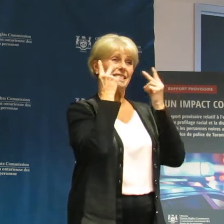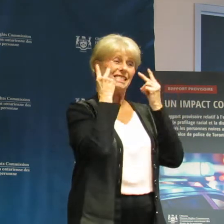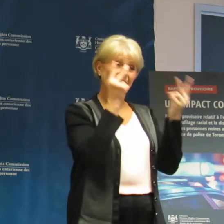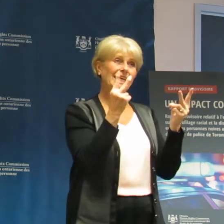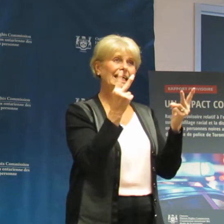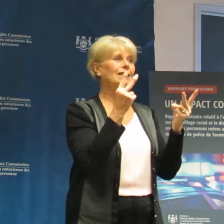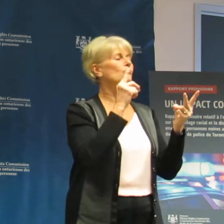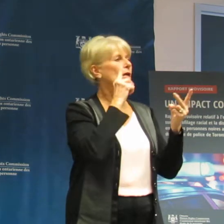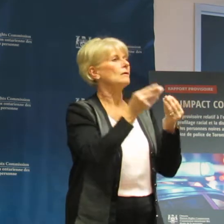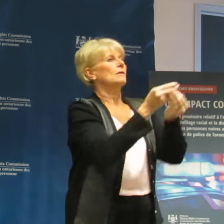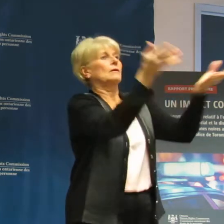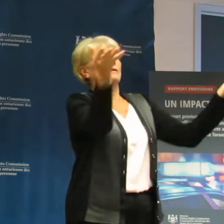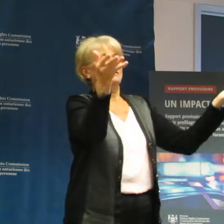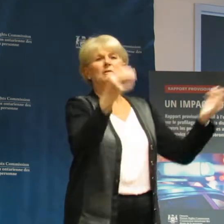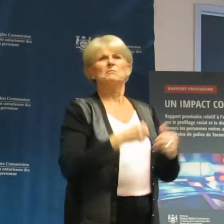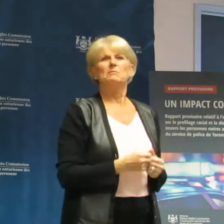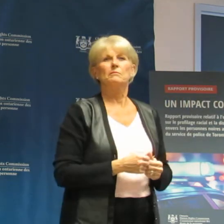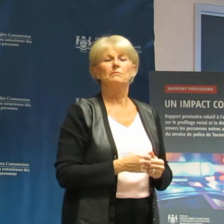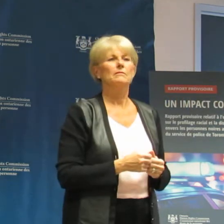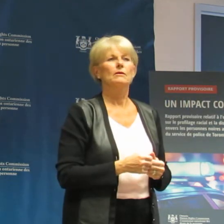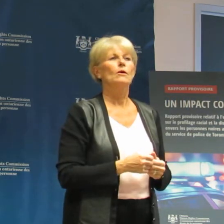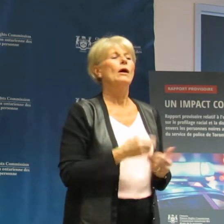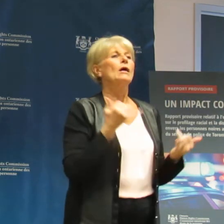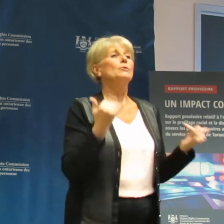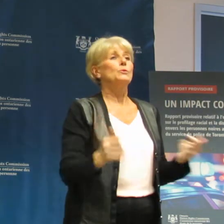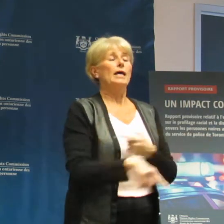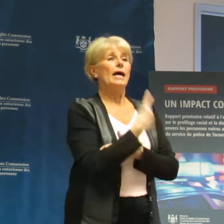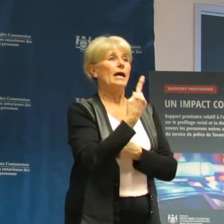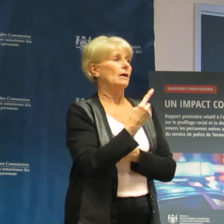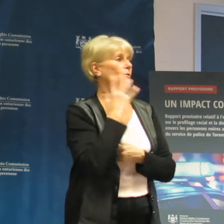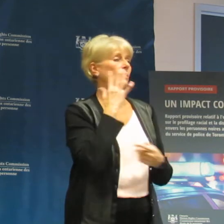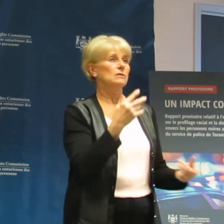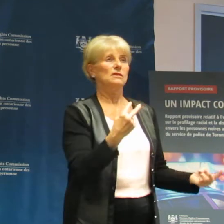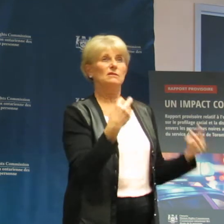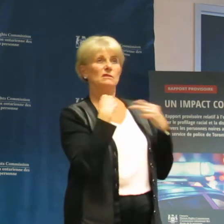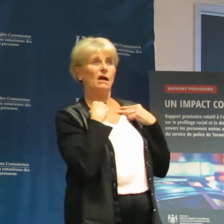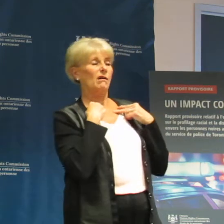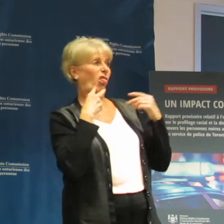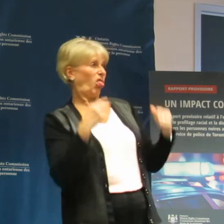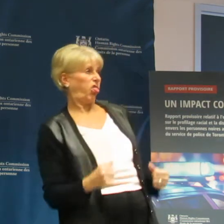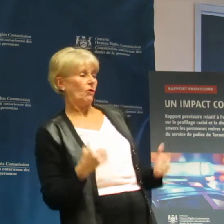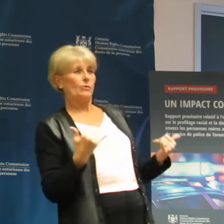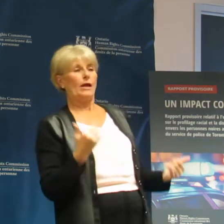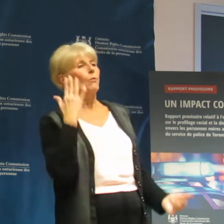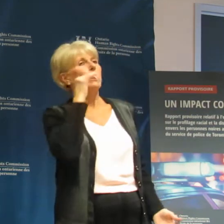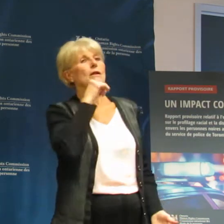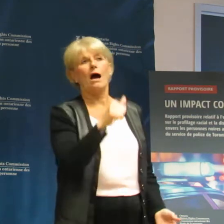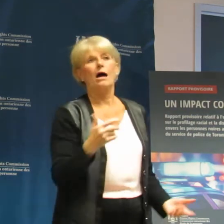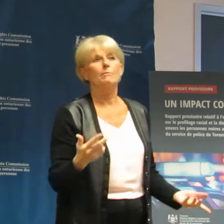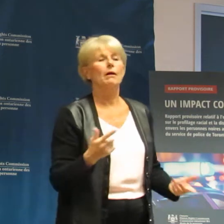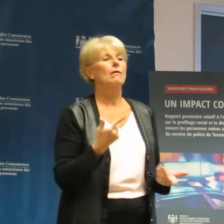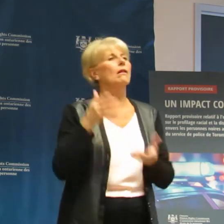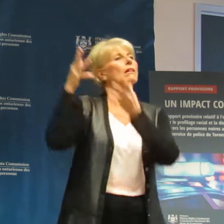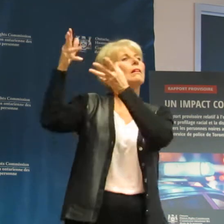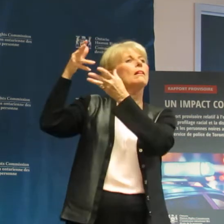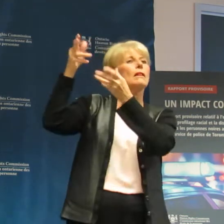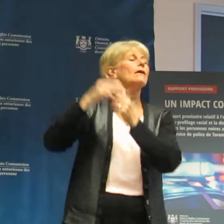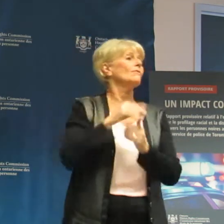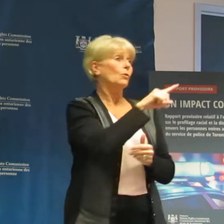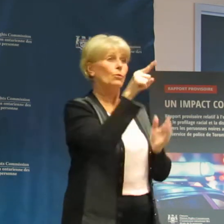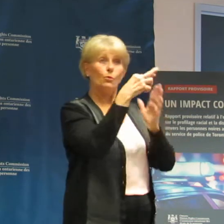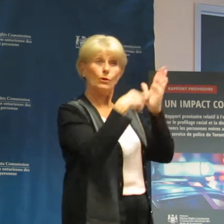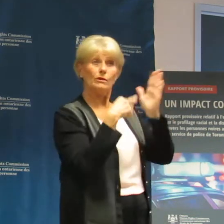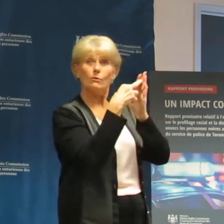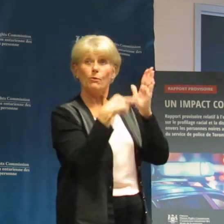of day, we would not be mired in this abyss today. And if you read the report, you will